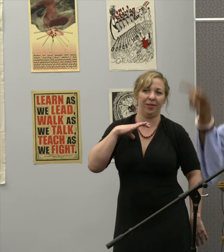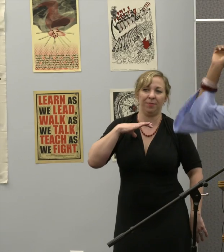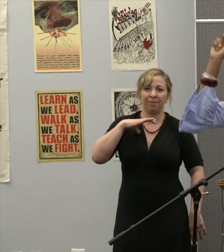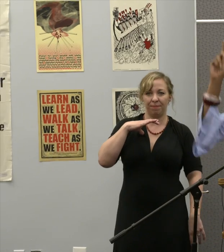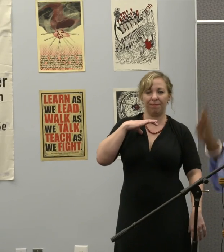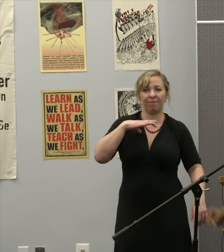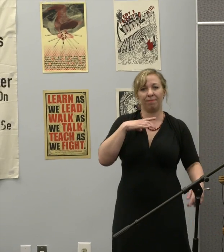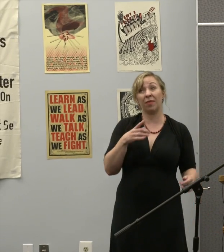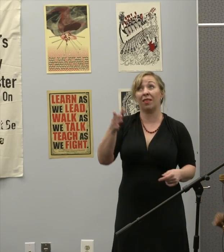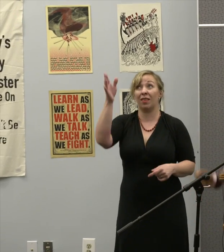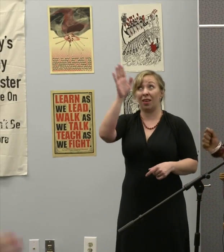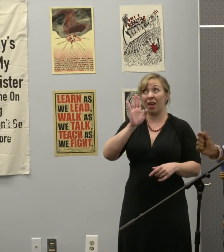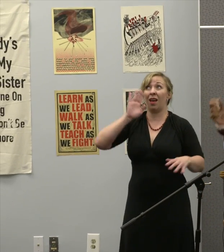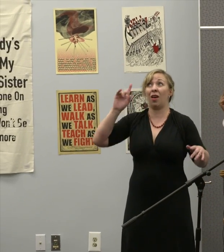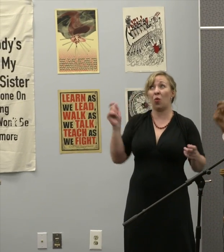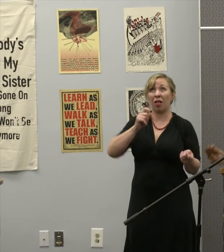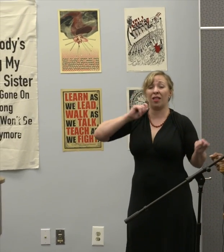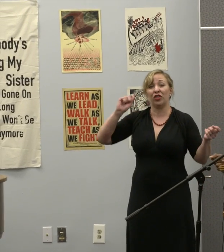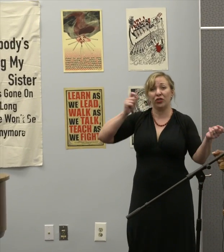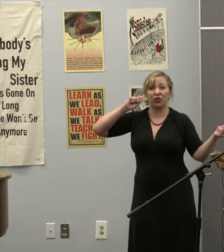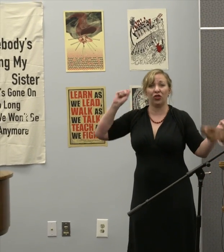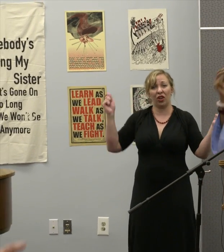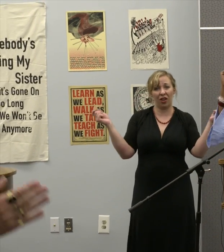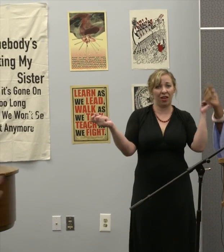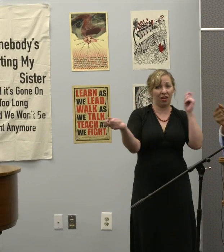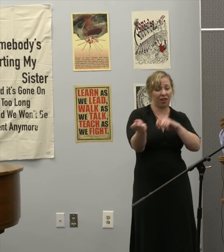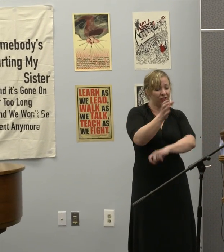Congress. God's gonna trouble the